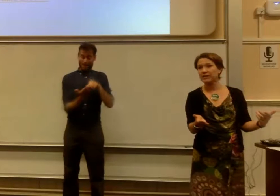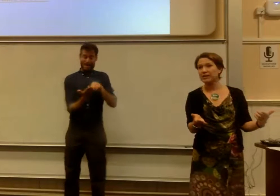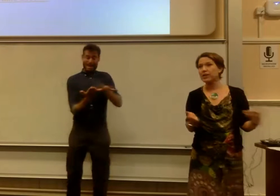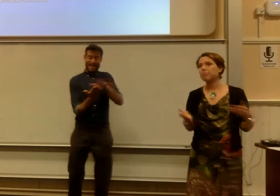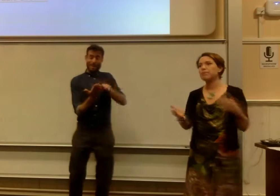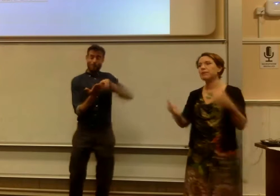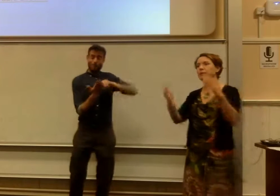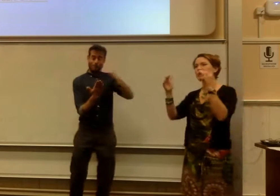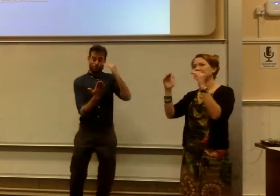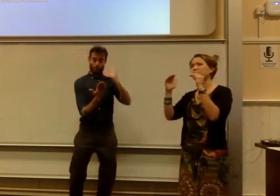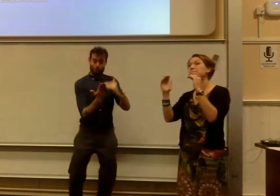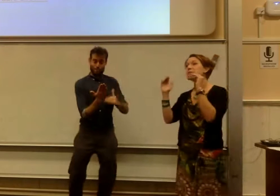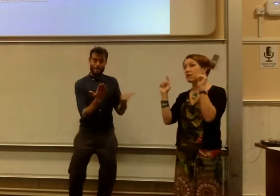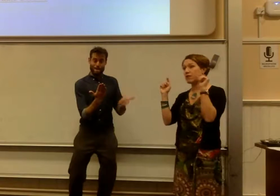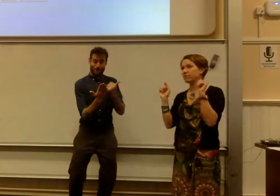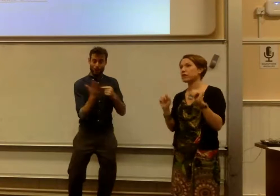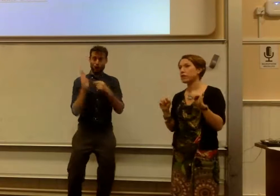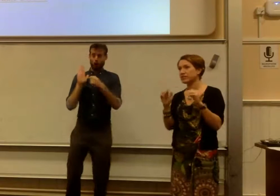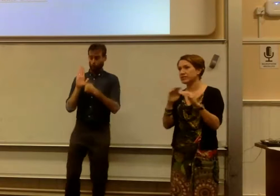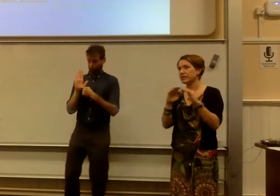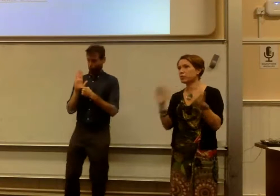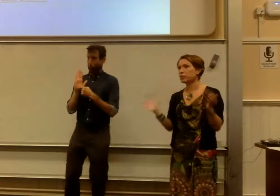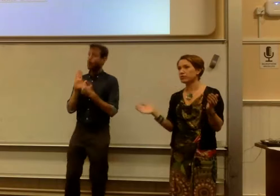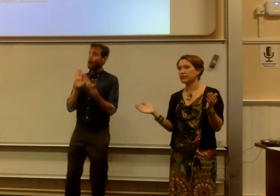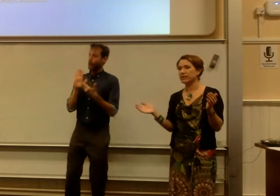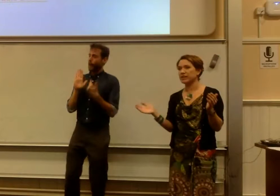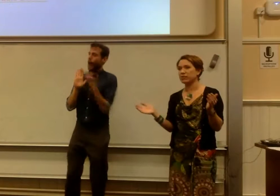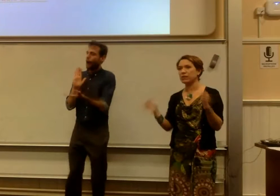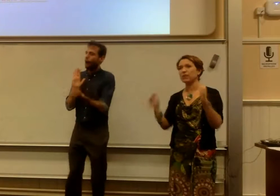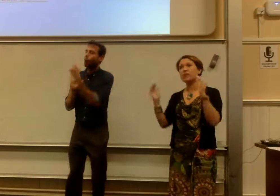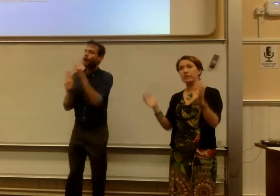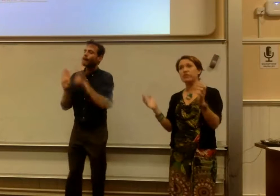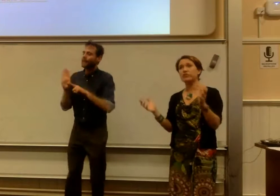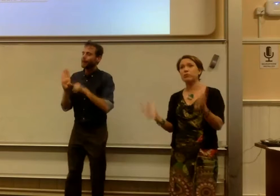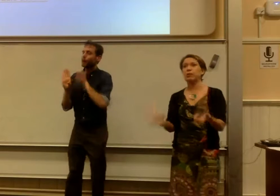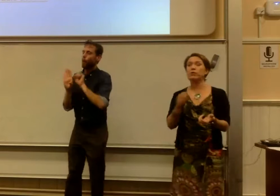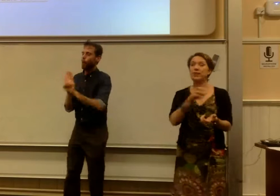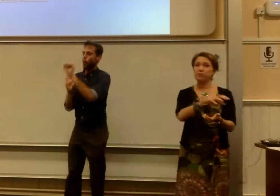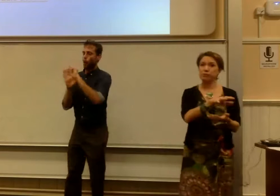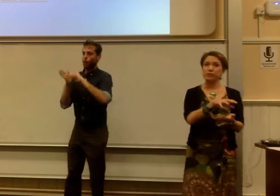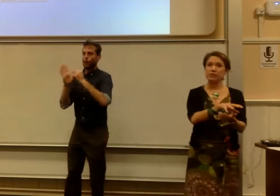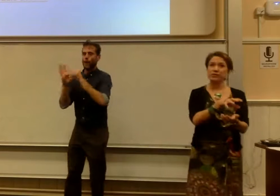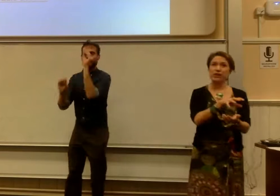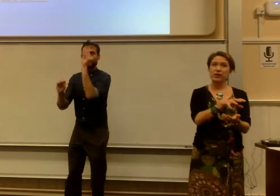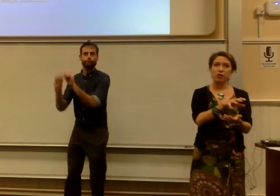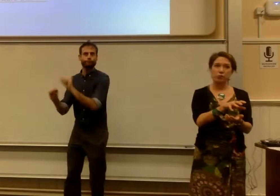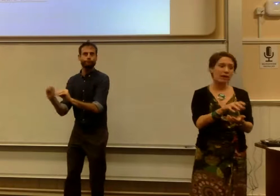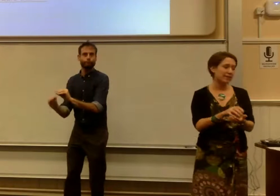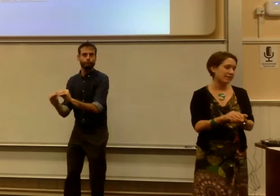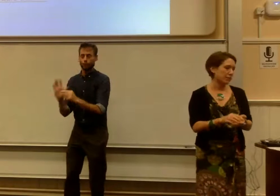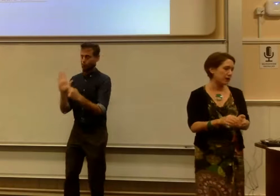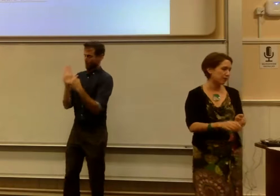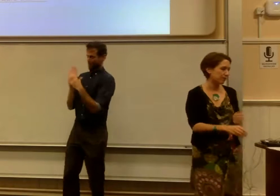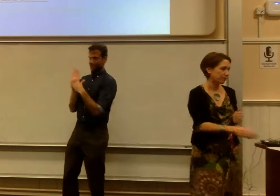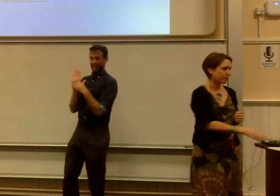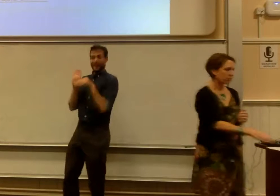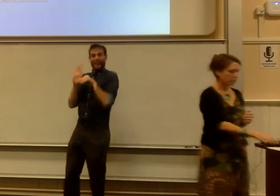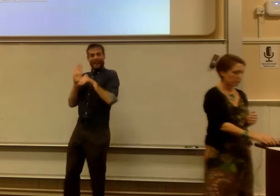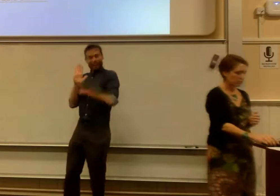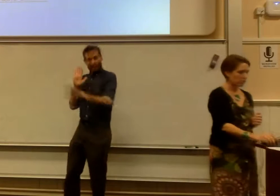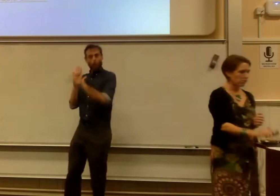plan, but it will need to mirror closely what's in the national plan. So the national plan will influence local plans as